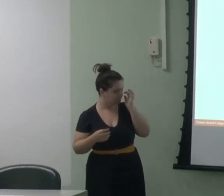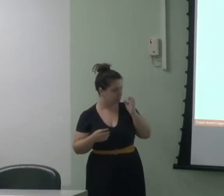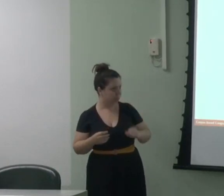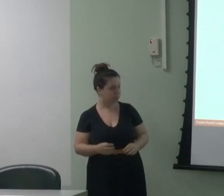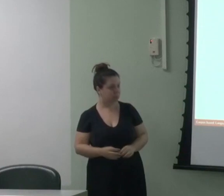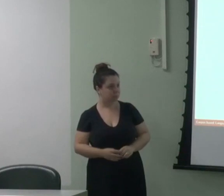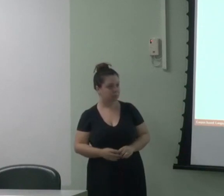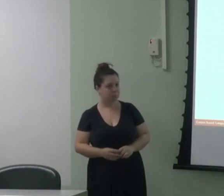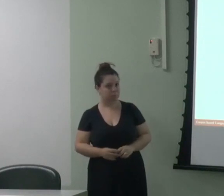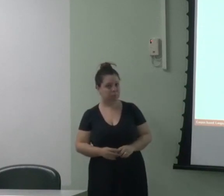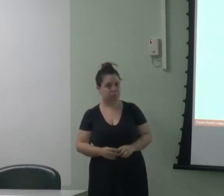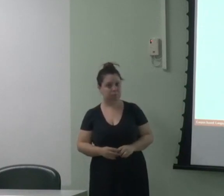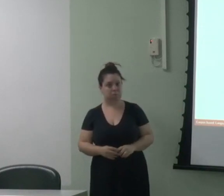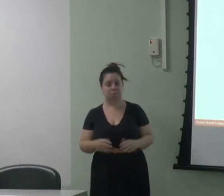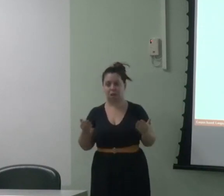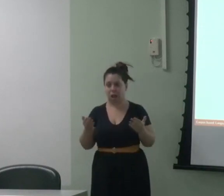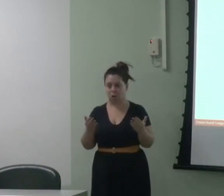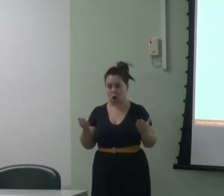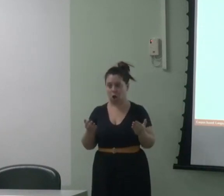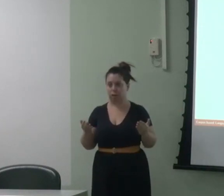but now on the